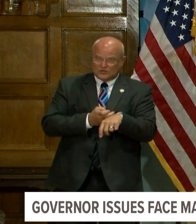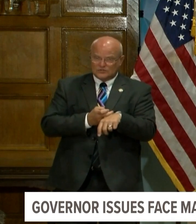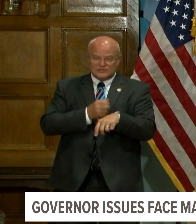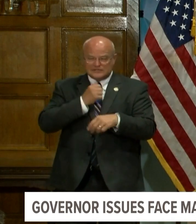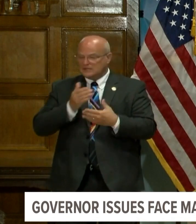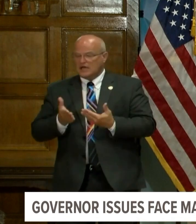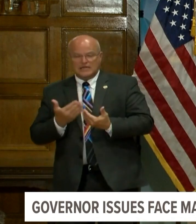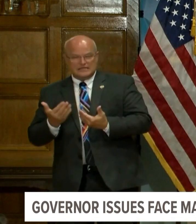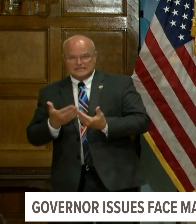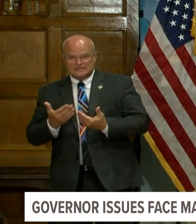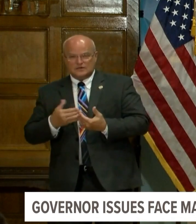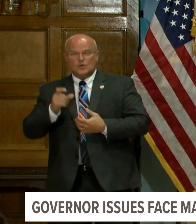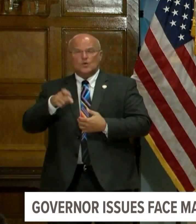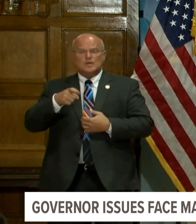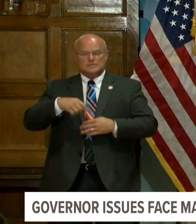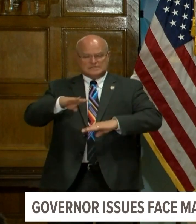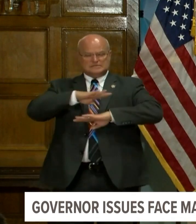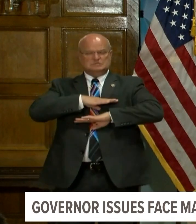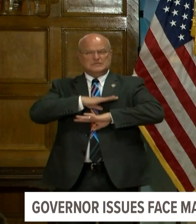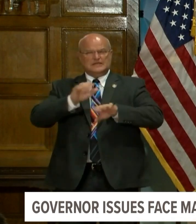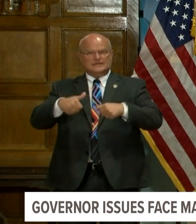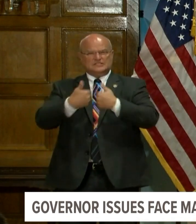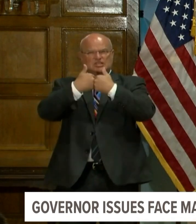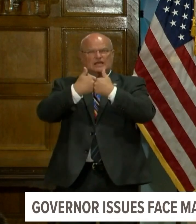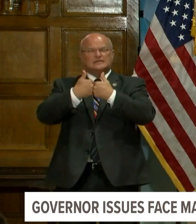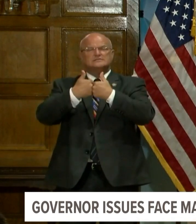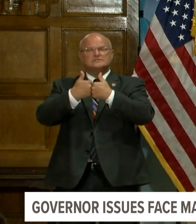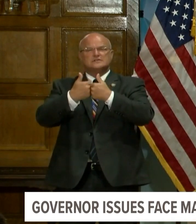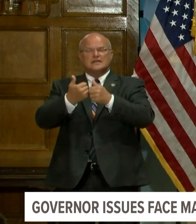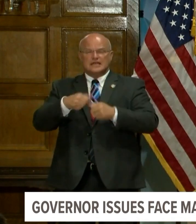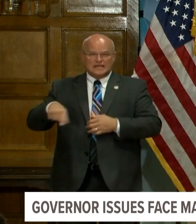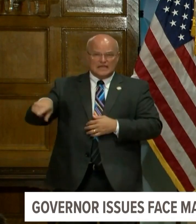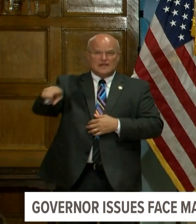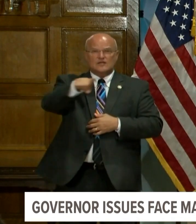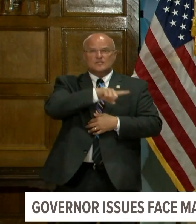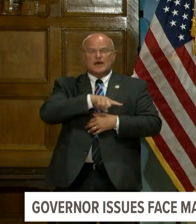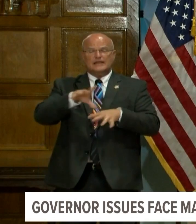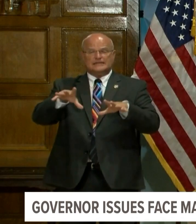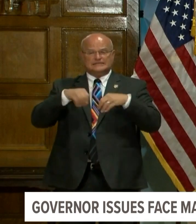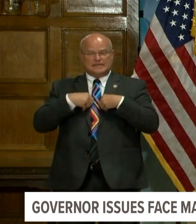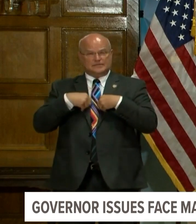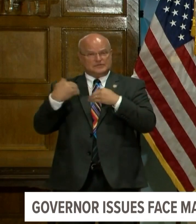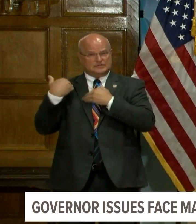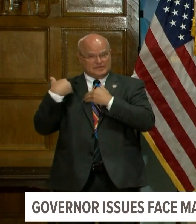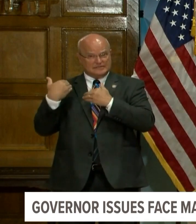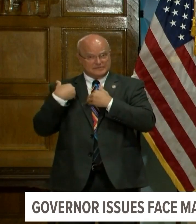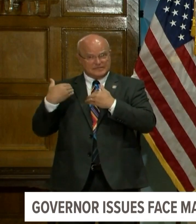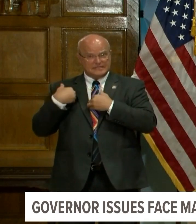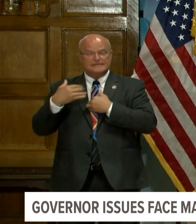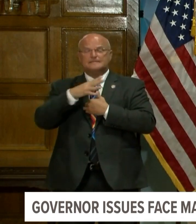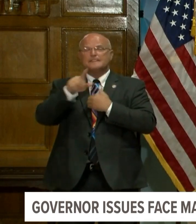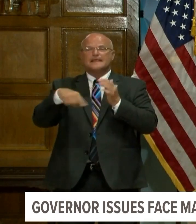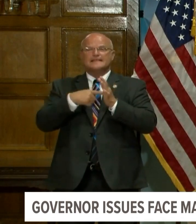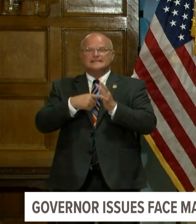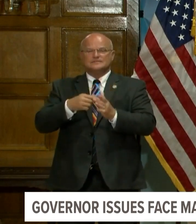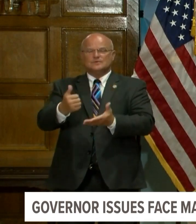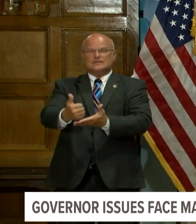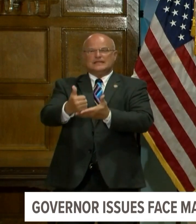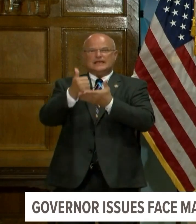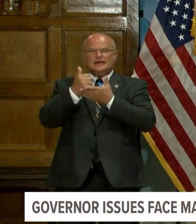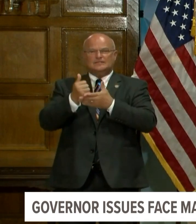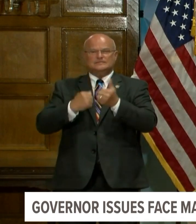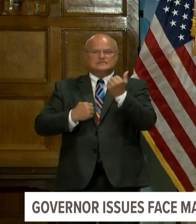we have to meet the challenge together, and everyone must do their part. And this is a way to enlist the support